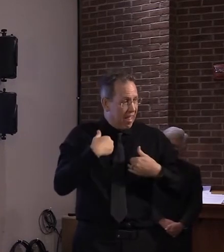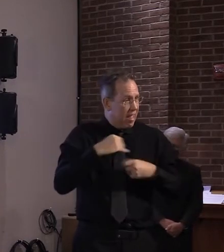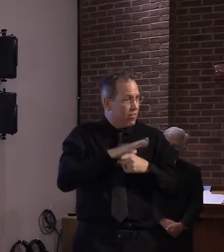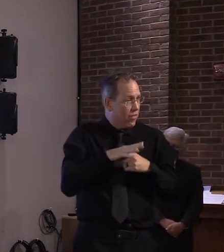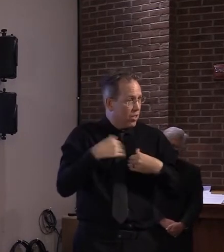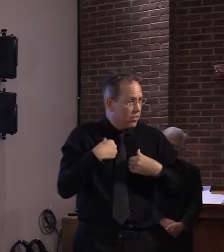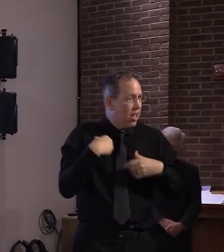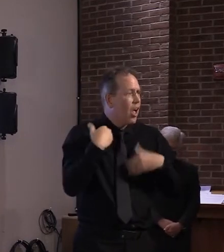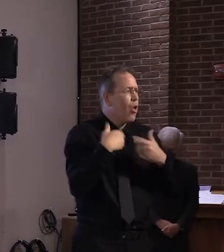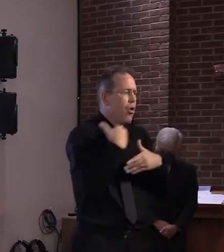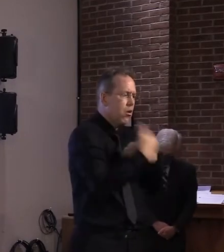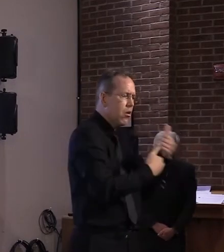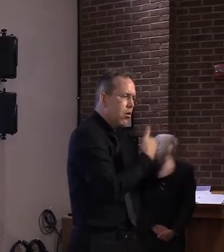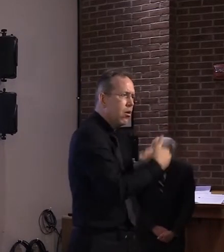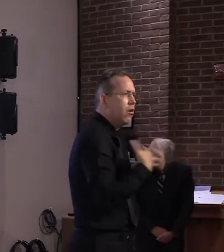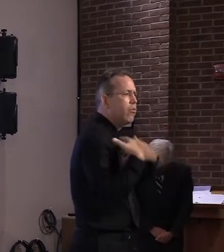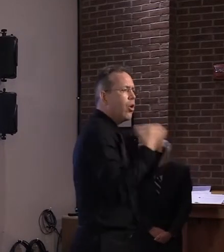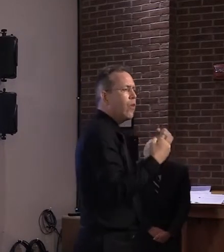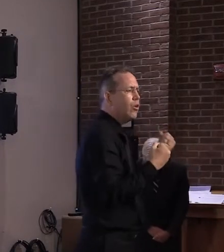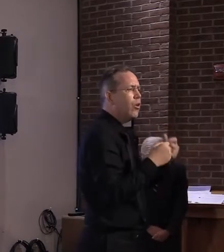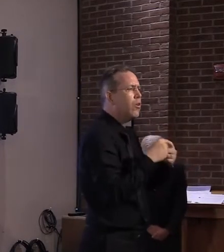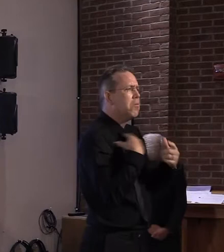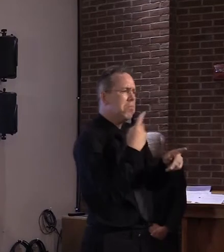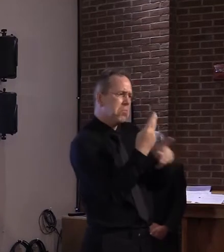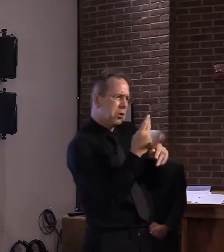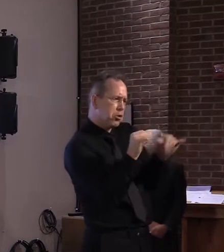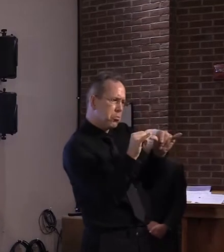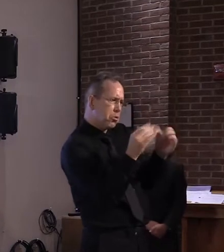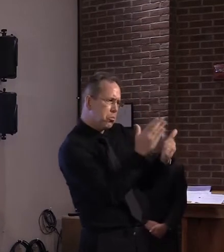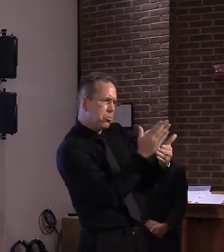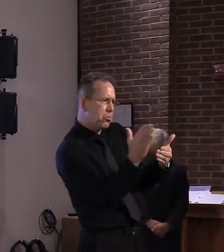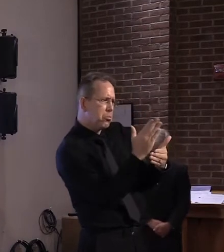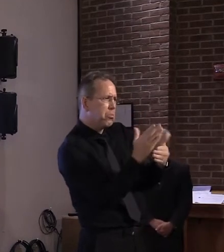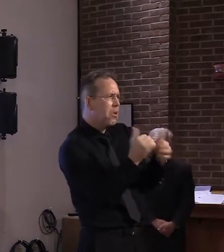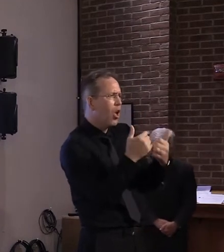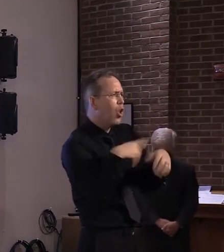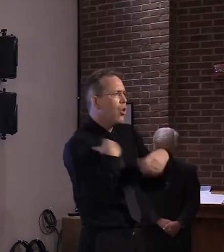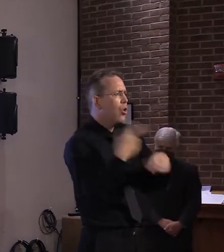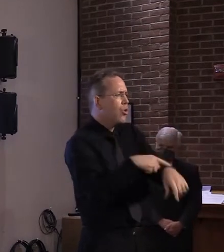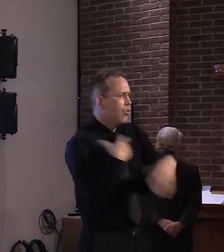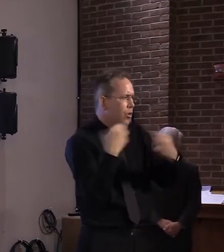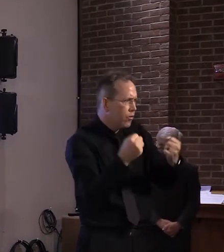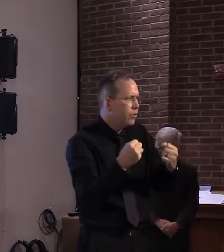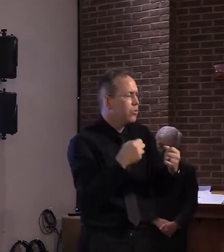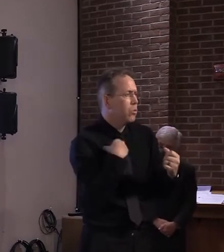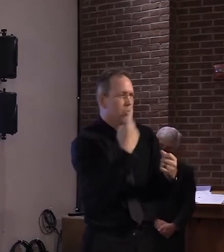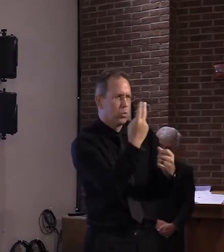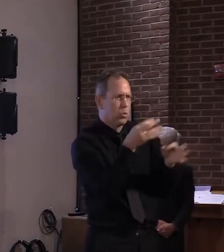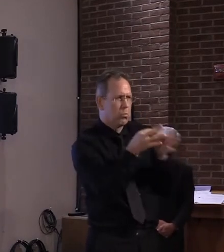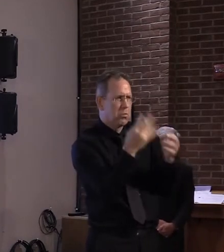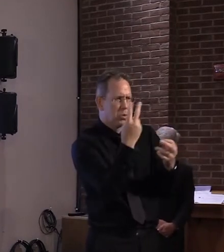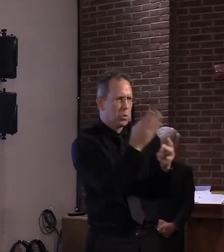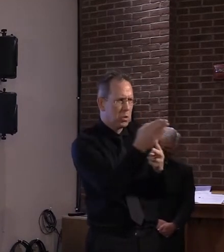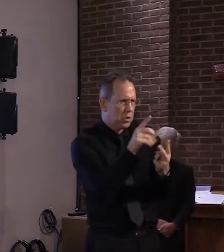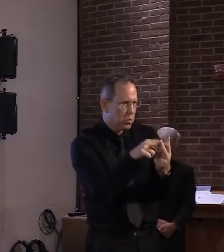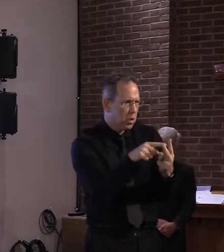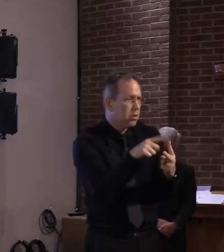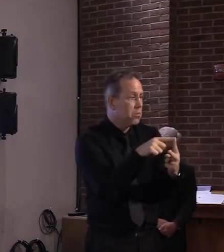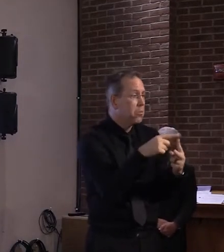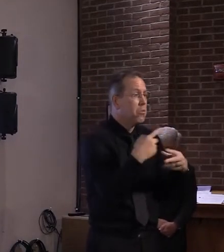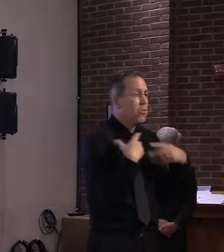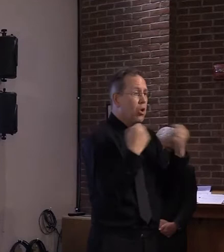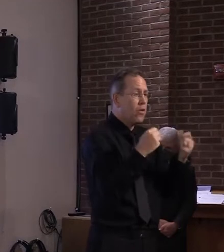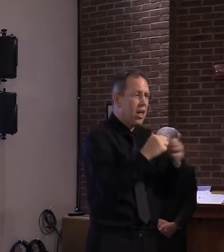this in one of two ways. If an individual that we at the health department have been following reports to